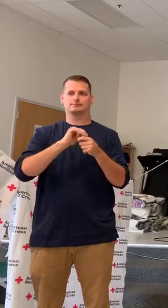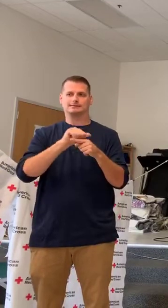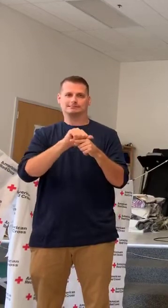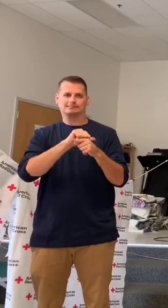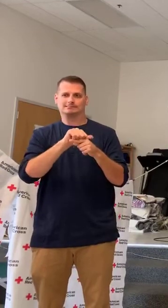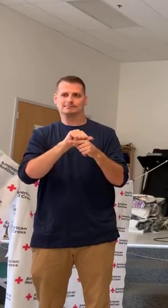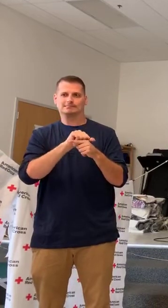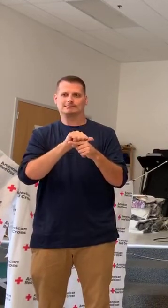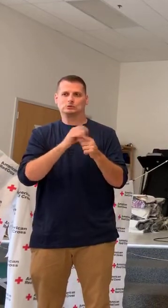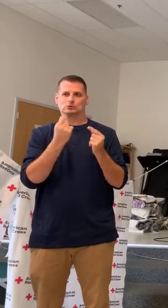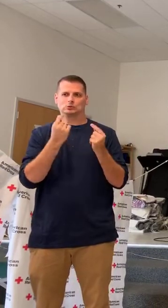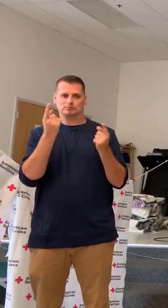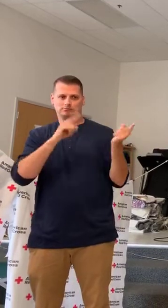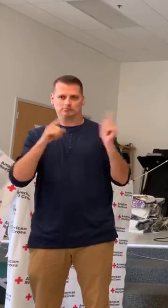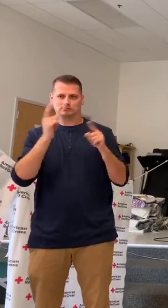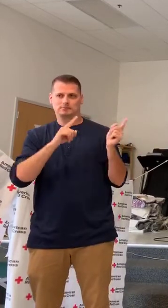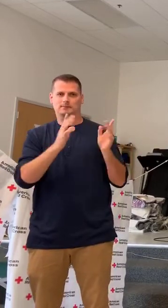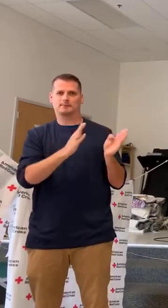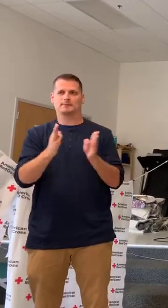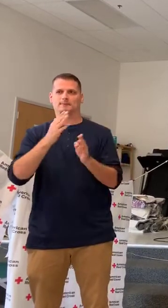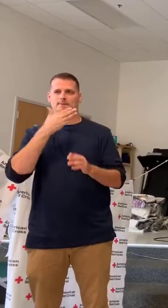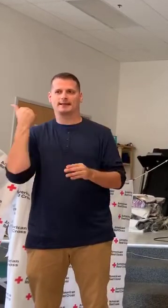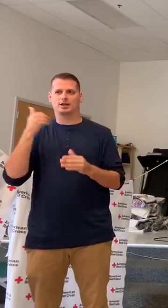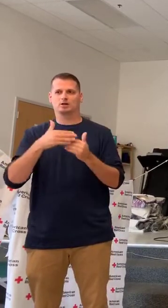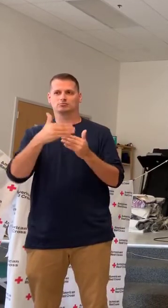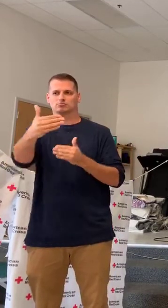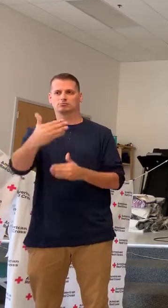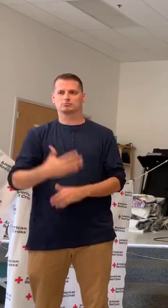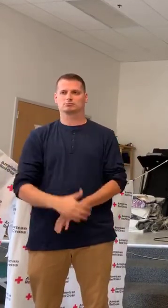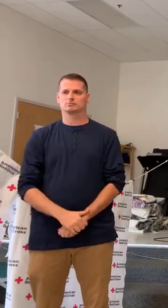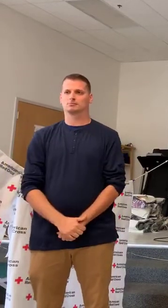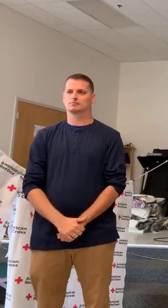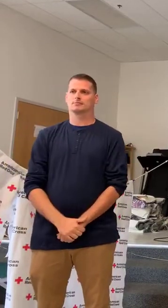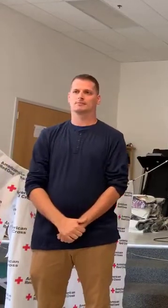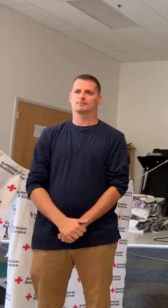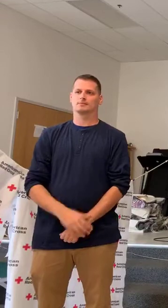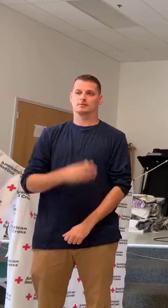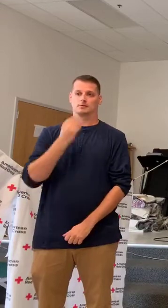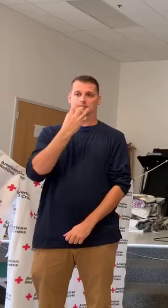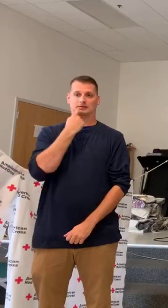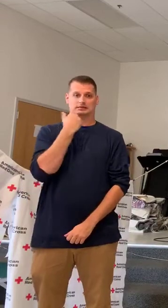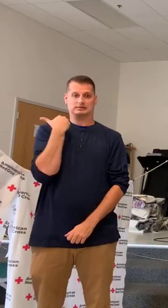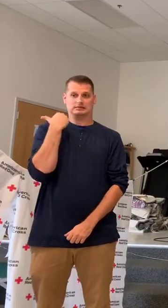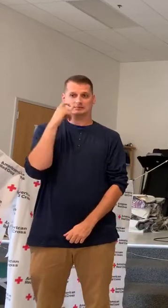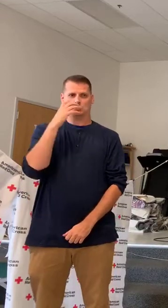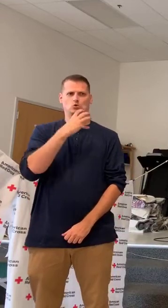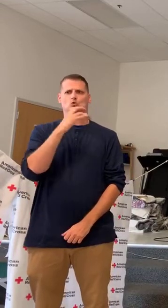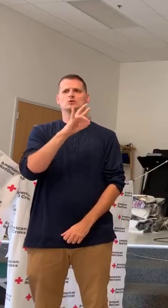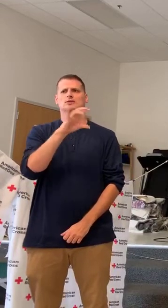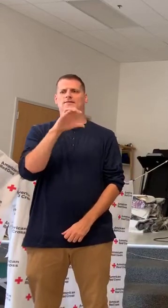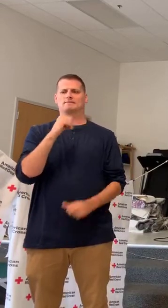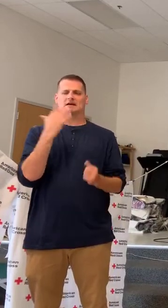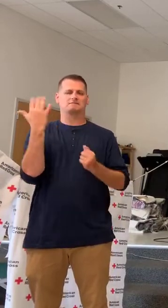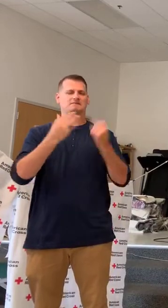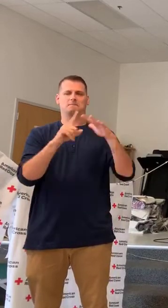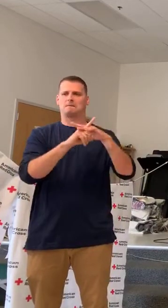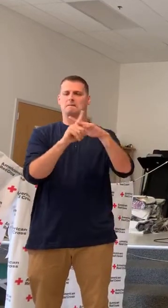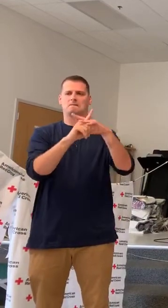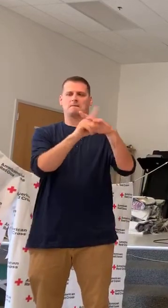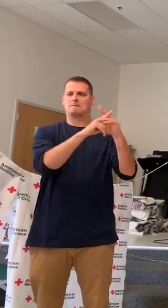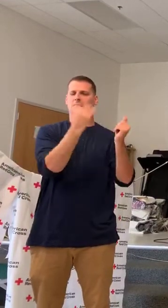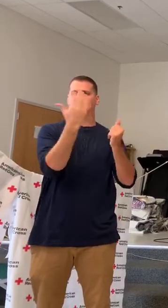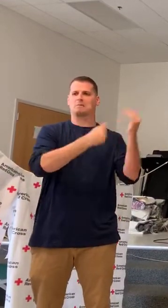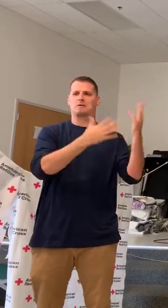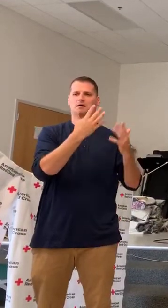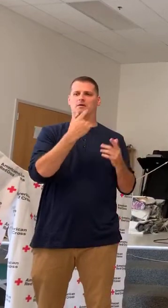They caught most of them at under an acre, which is what we try to do. Two of them got large, this one and then the one in Nadeshka. And again,